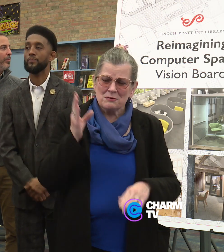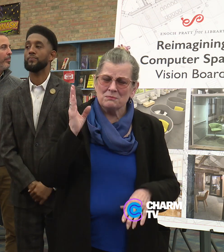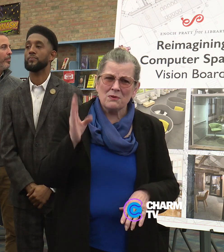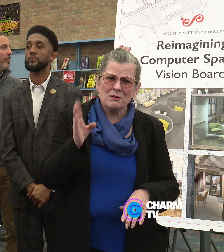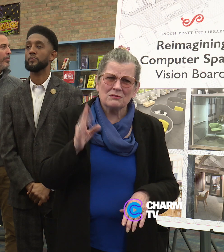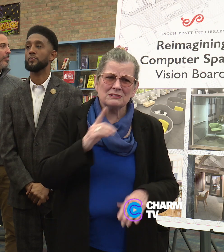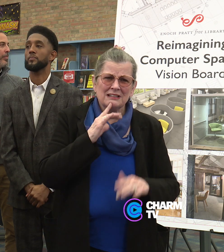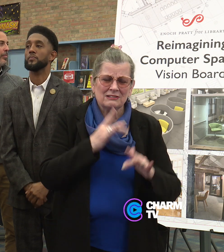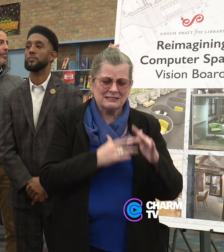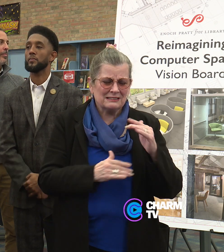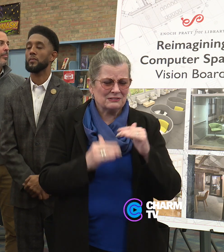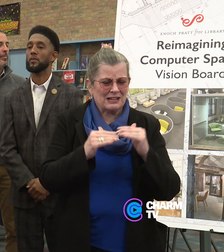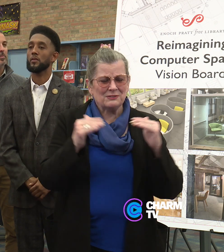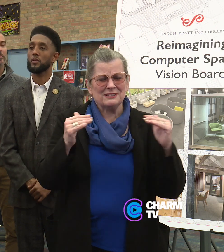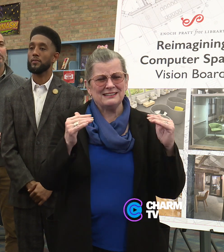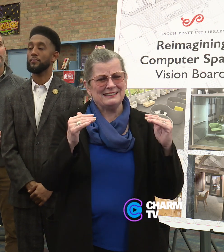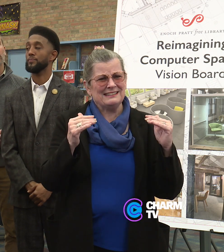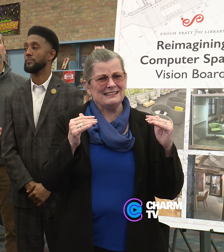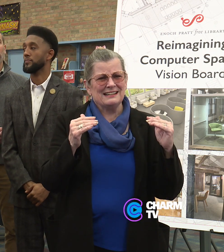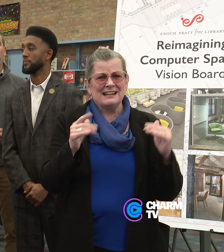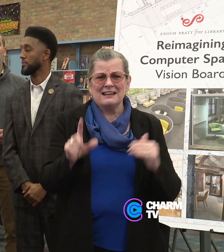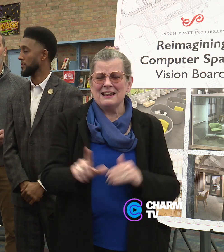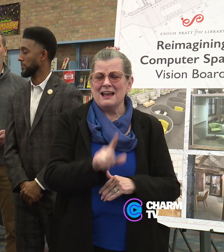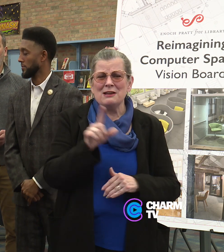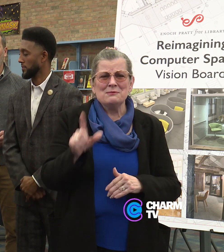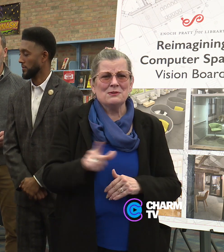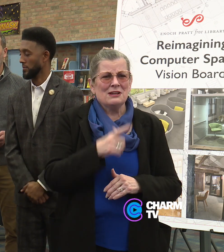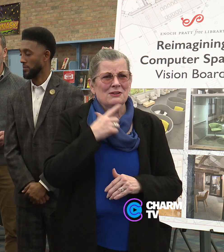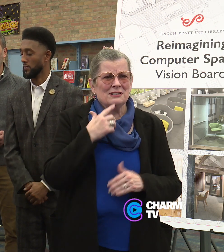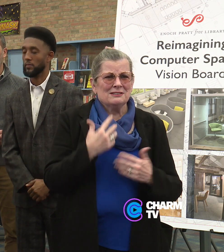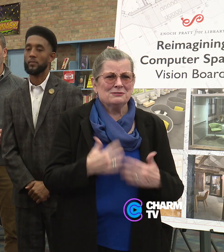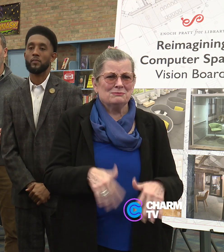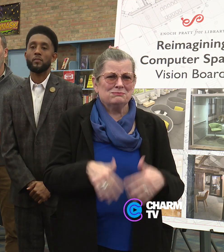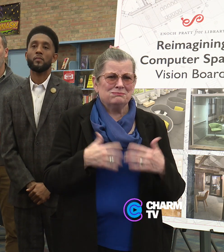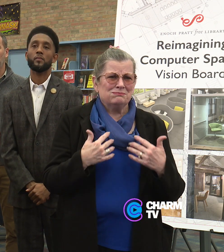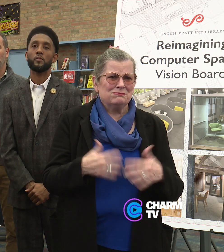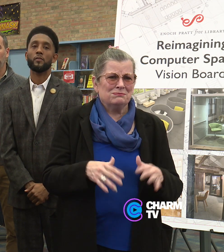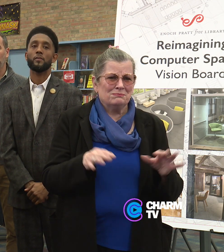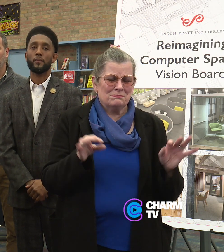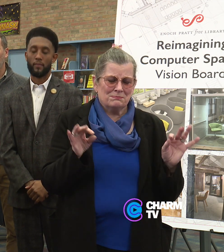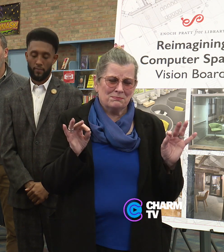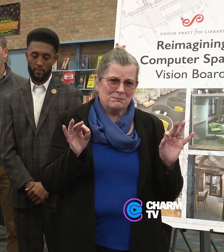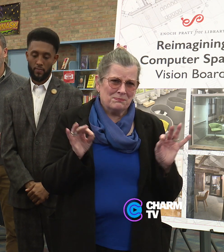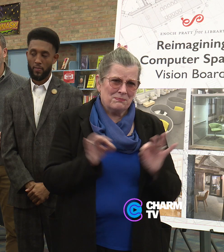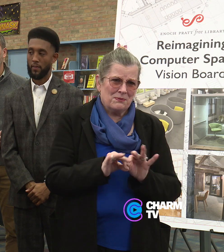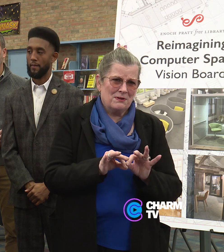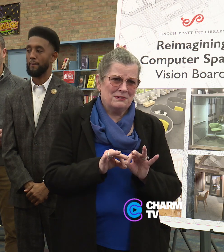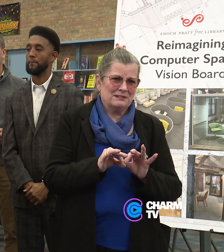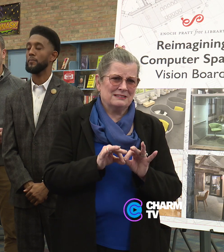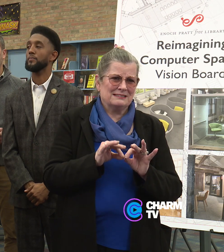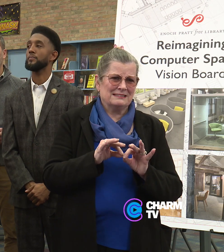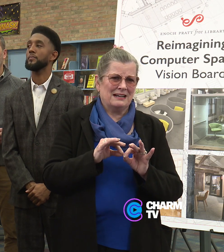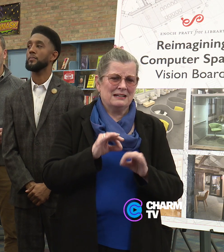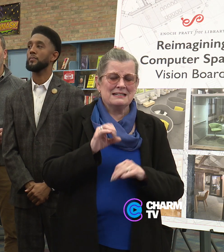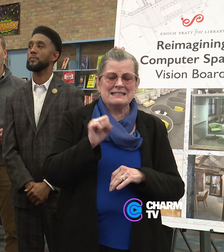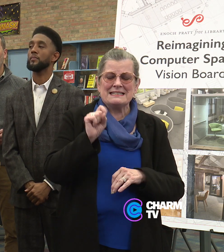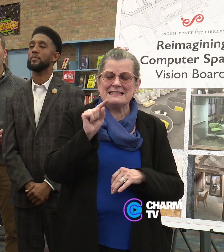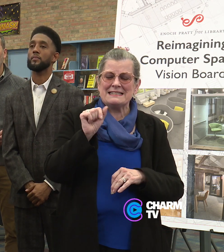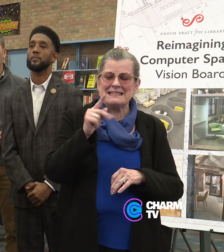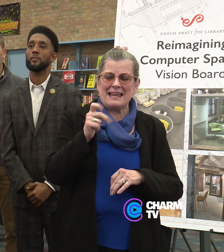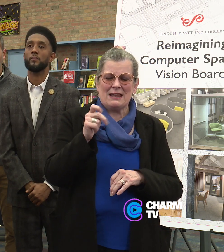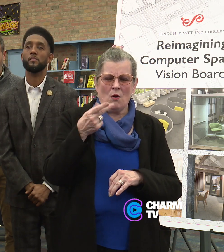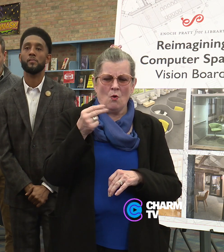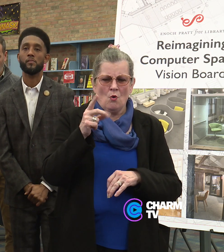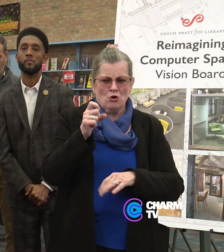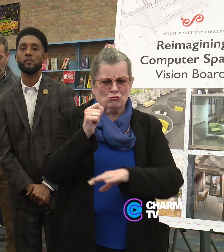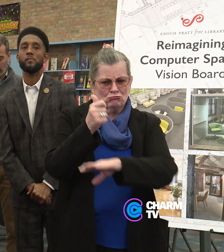space, Pratt Library has been a key stakeholder, a primary partner. When you are